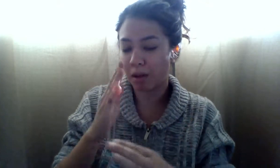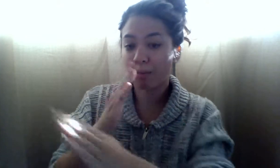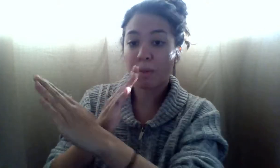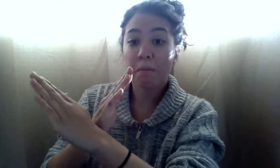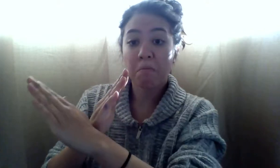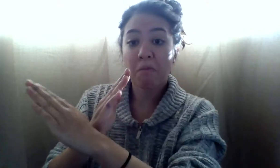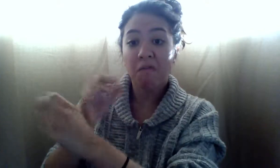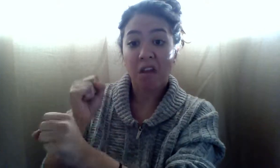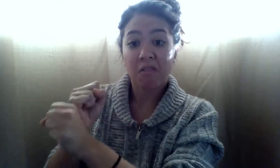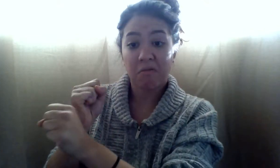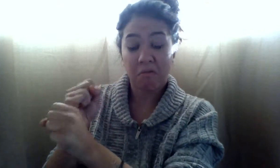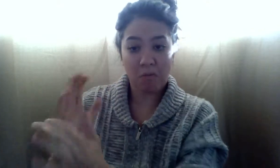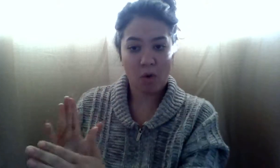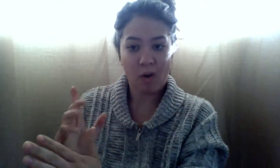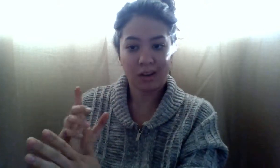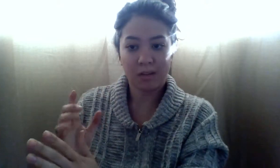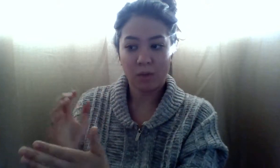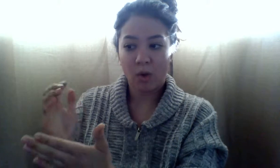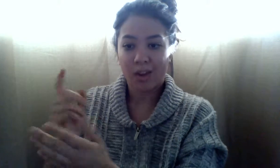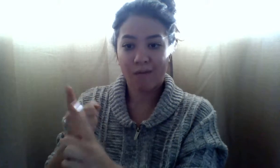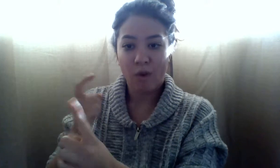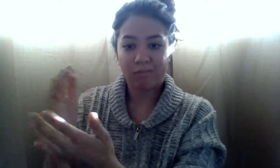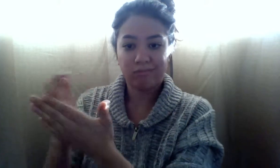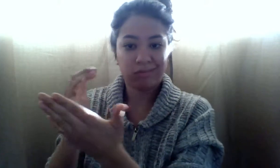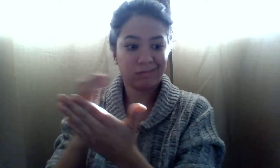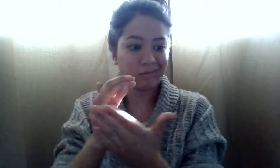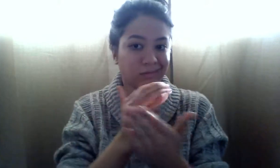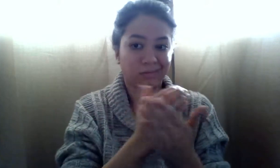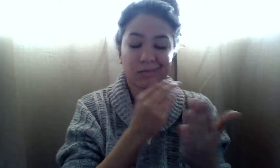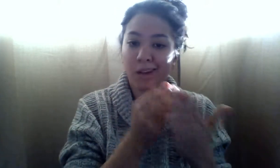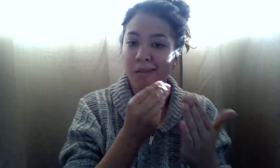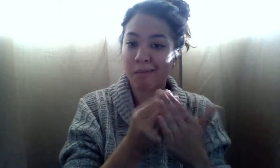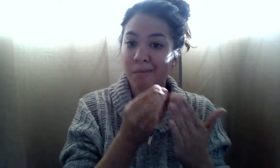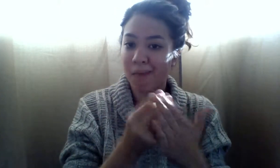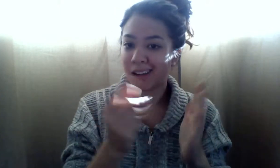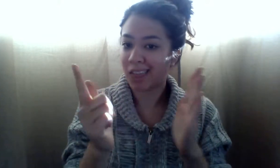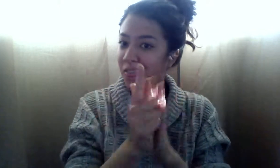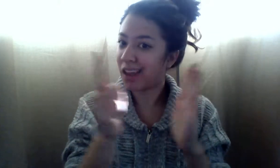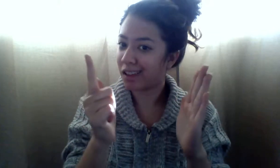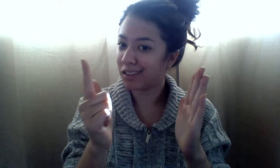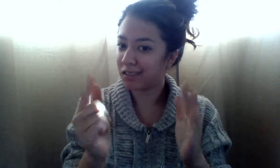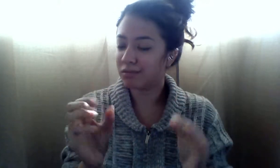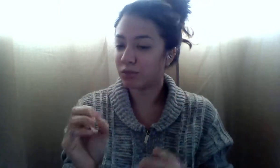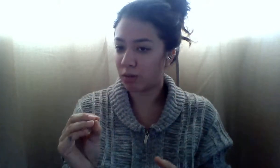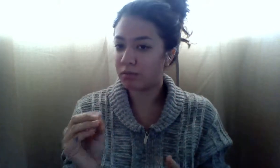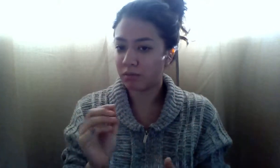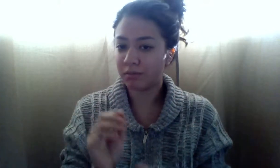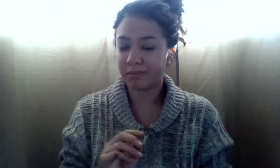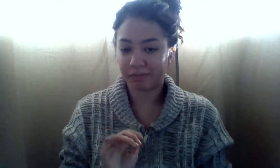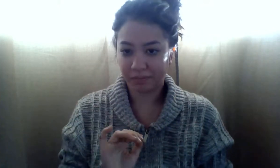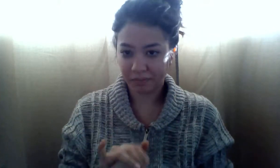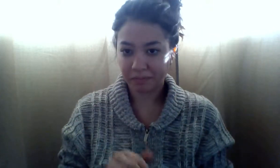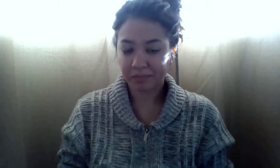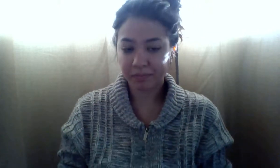then what happens is that they then input the number of hours that the individual has had into what they call an automated payroll system. So they pull